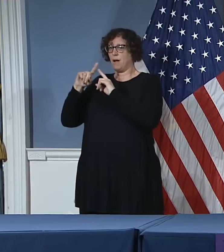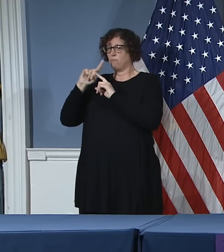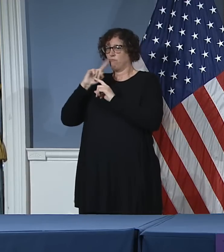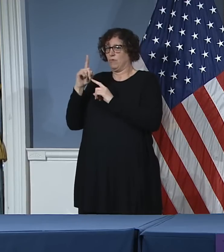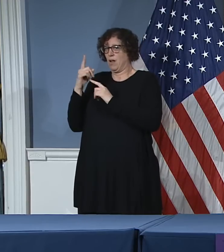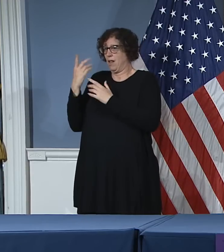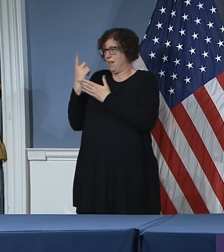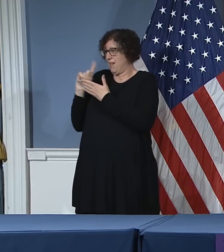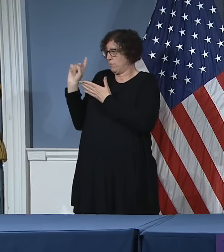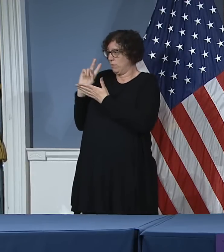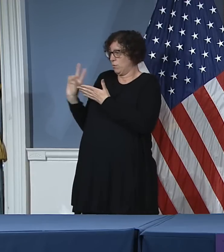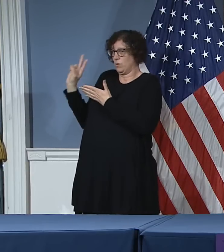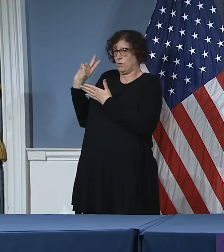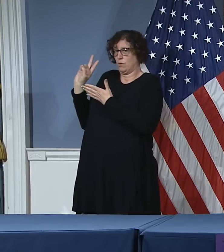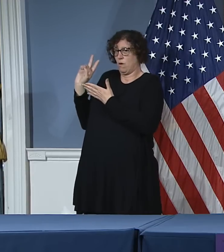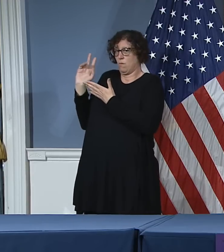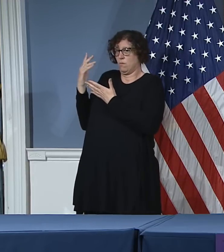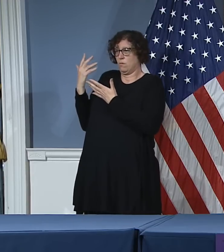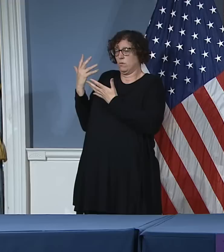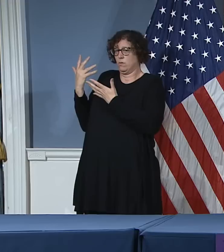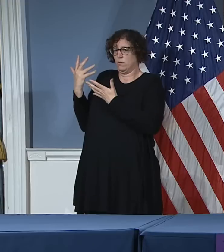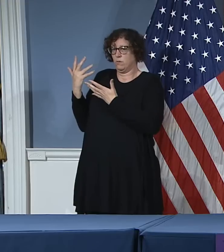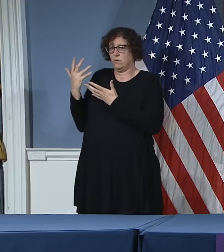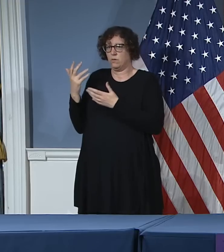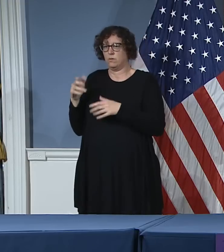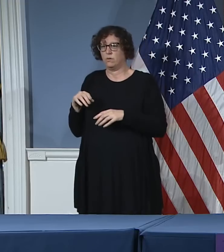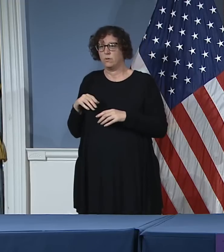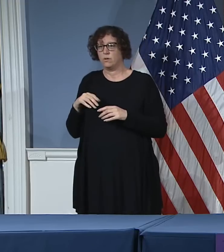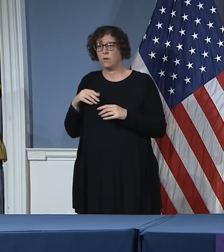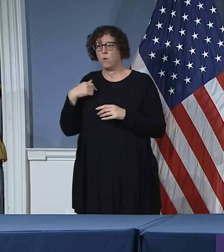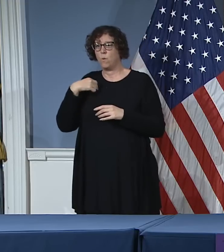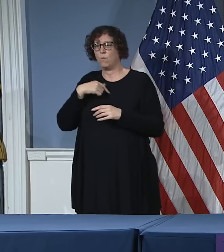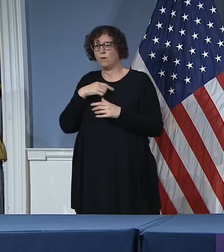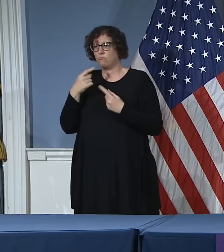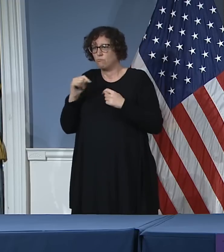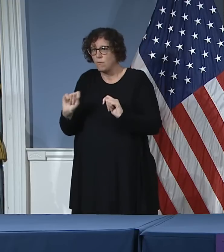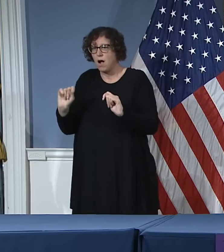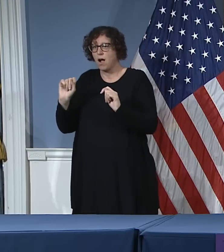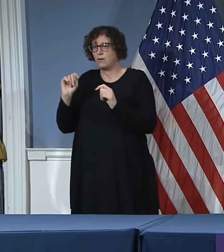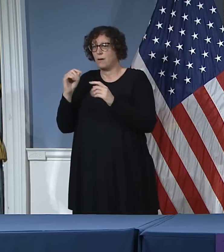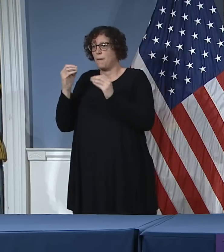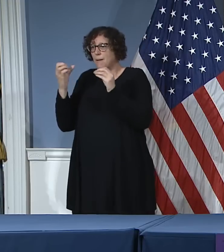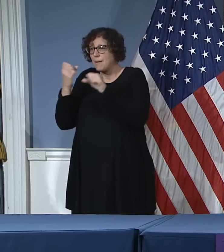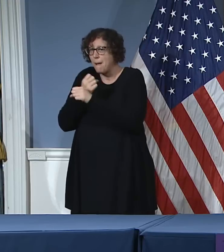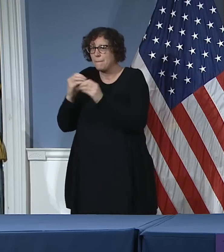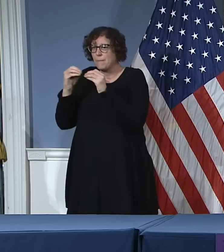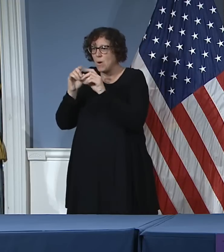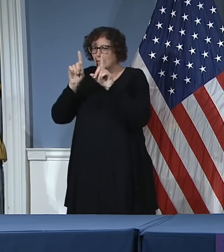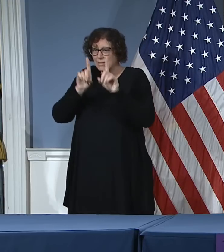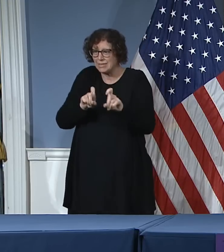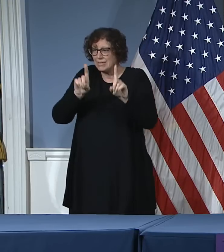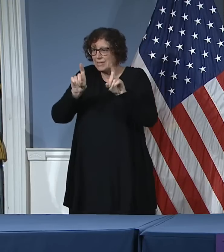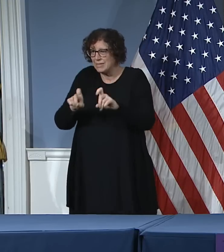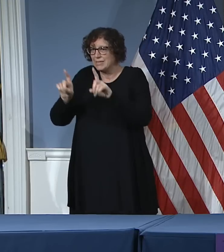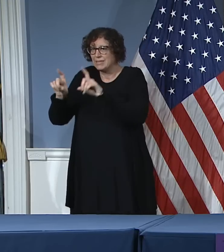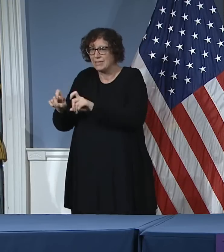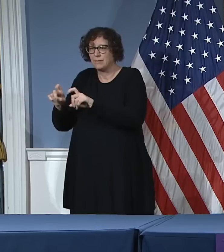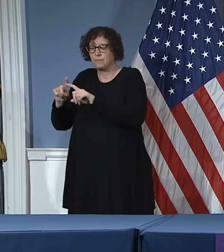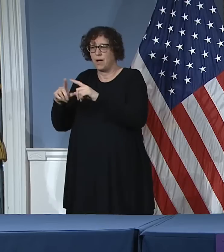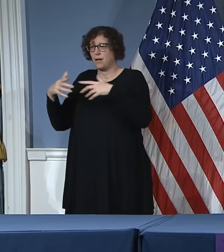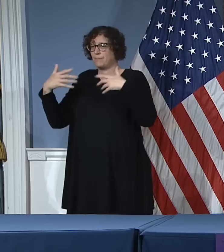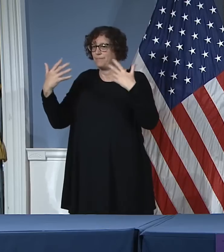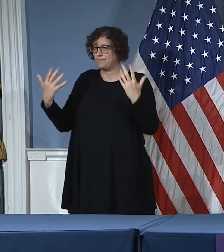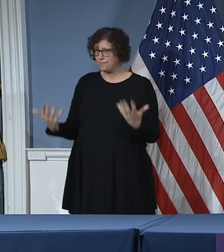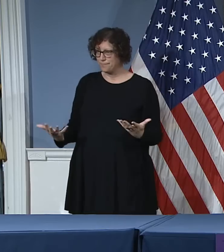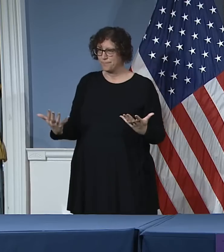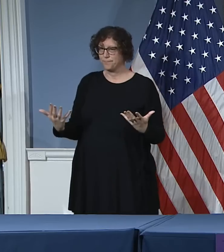when it could have had a more strategic impact. And, we would talk about, a handful of cases in a day. I think it's fair to say